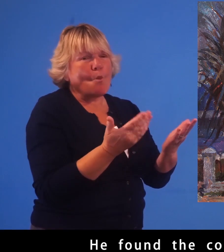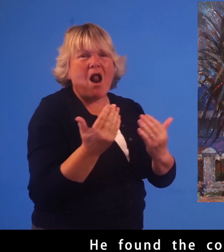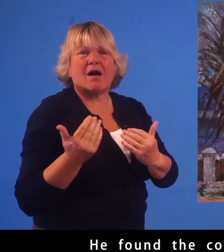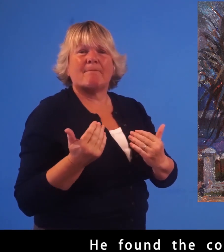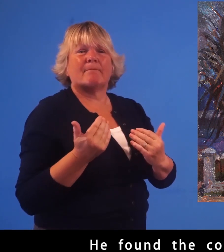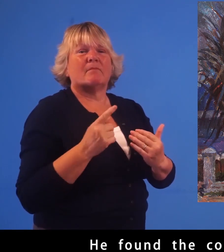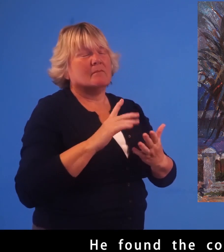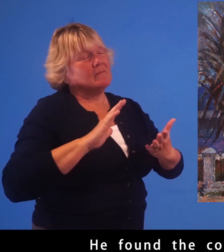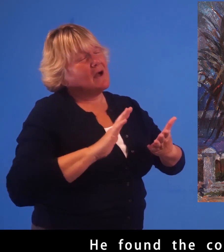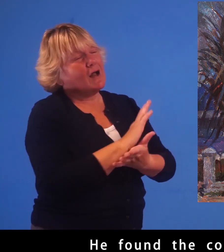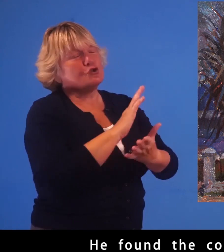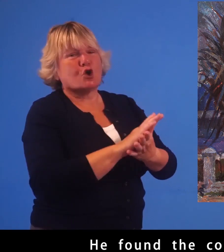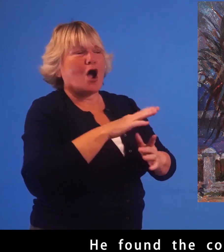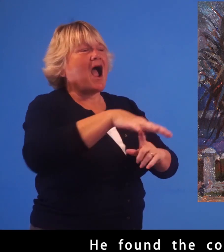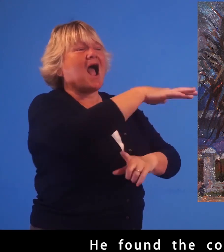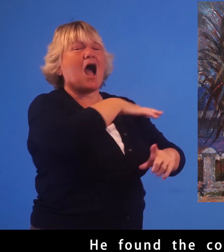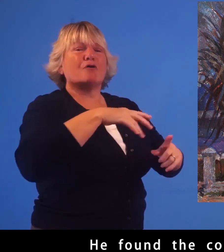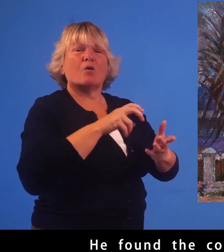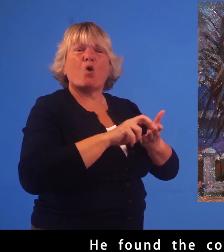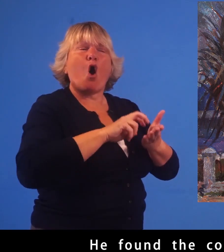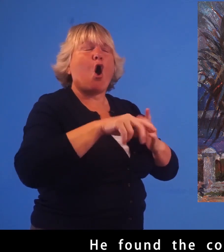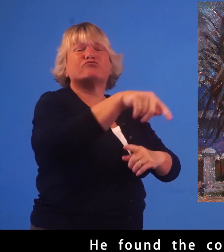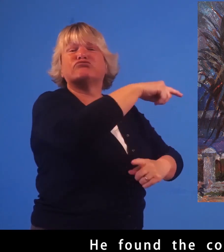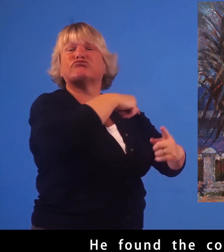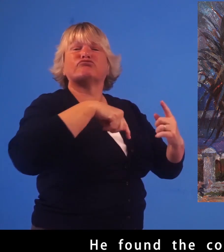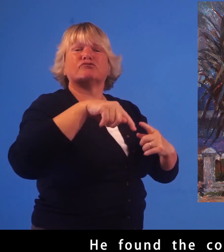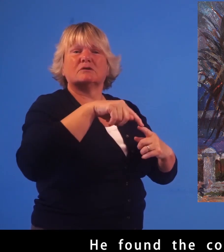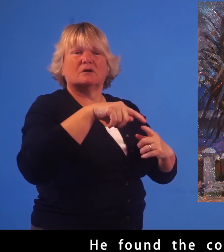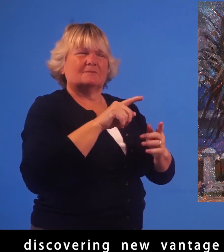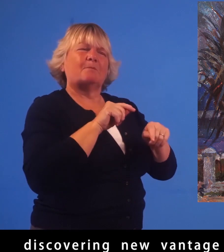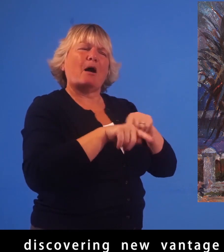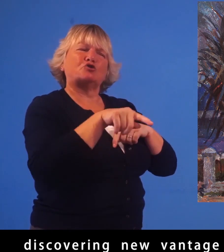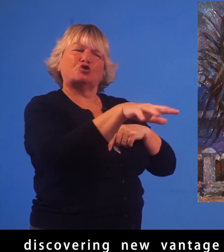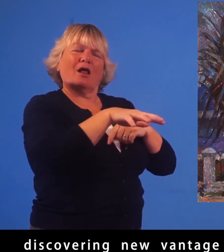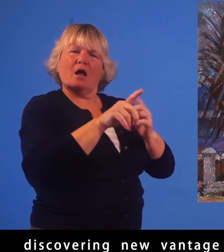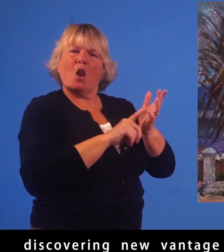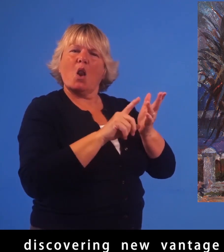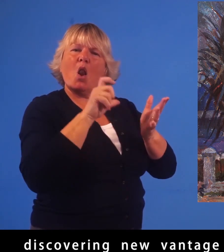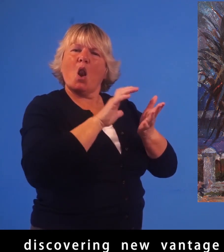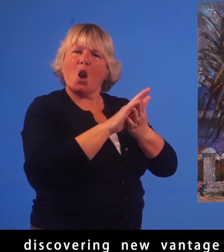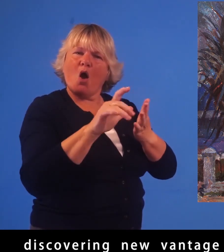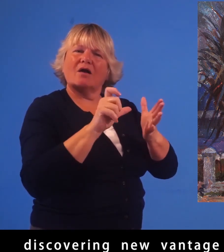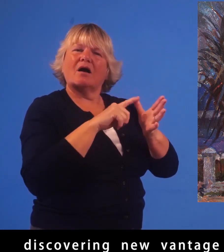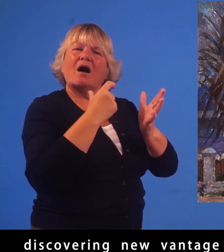He found the community welcoming and enjoyed walking in the vicinity,